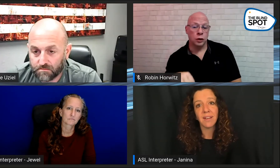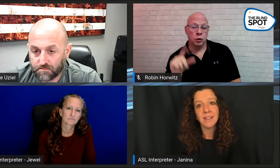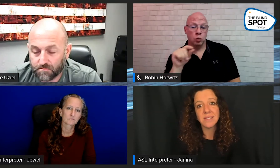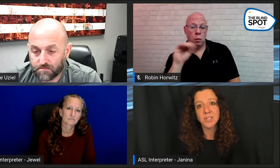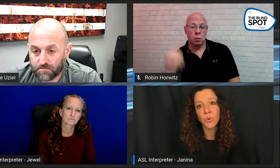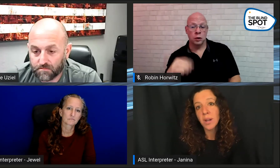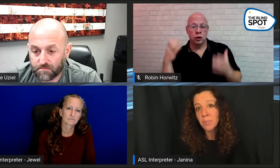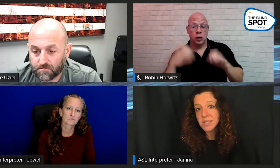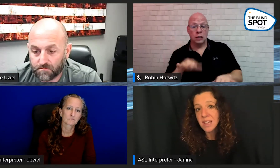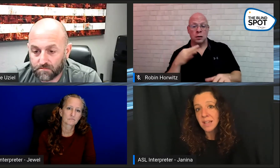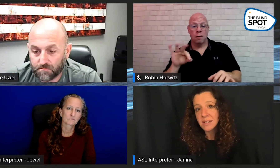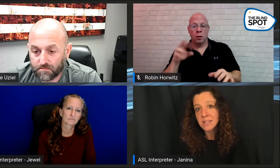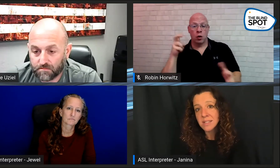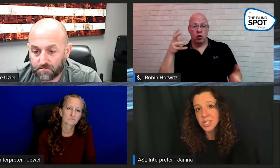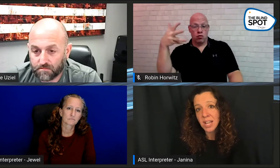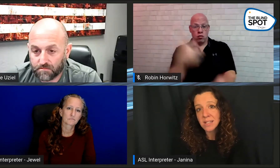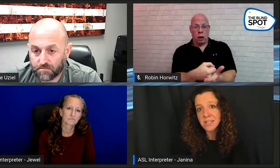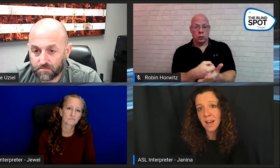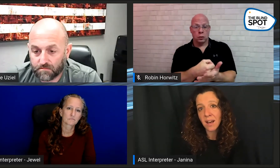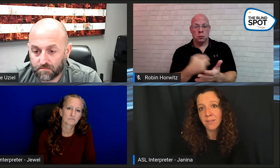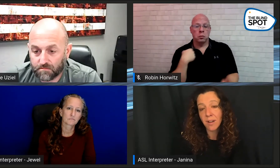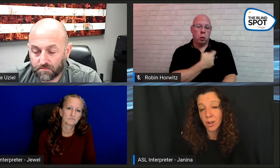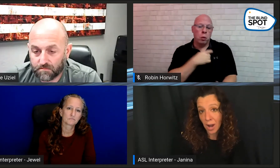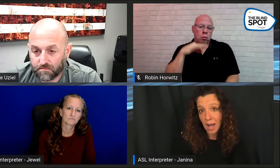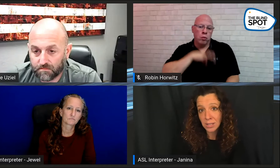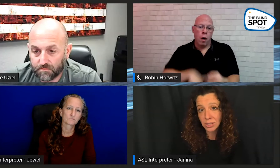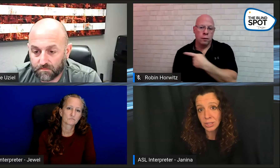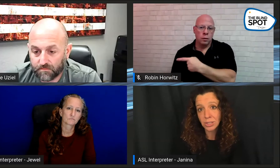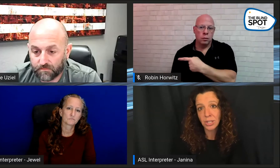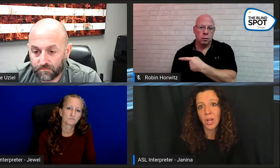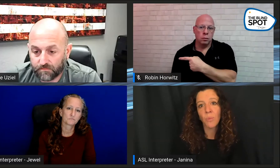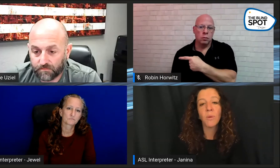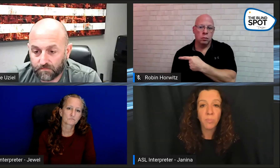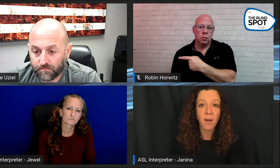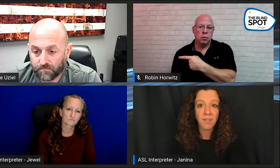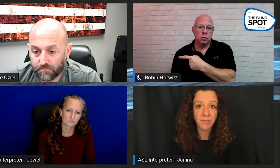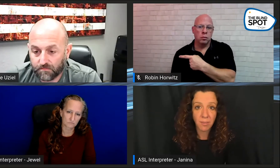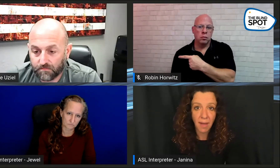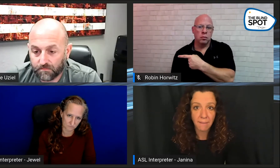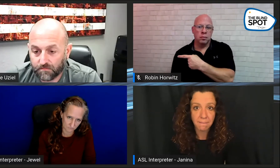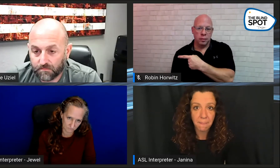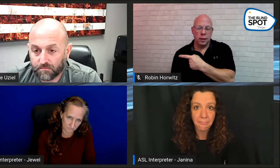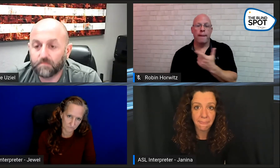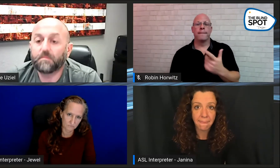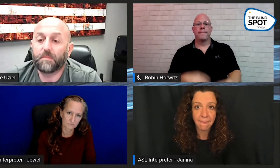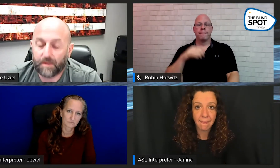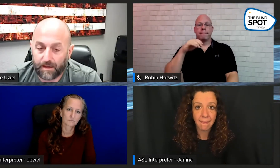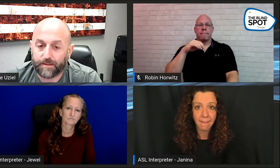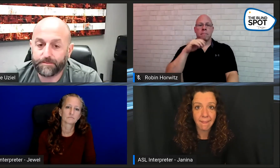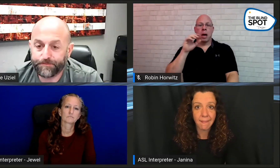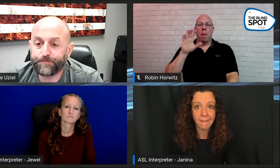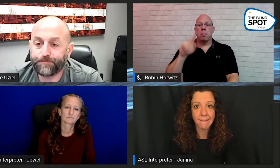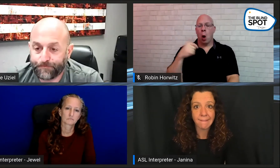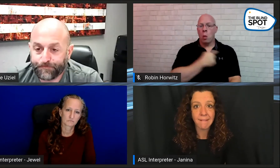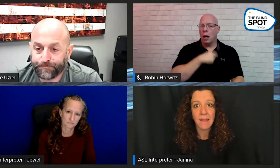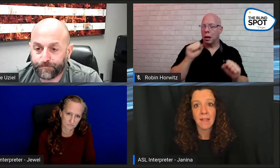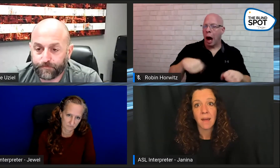If it's 20% chance of a crash, we would profit from that. Got